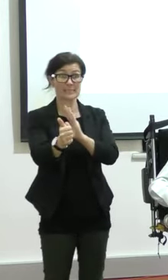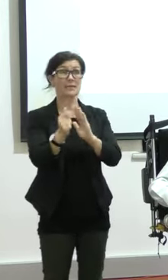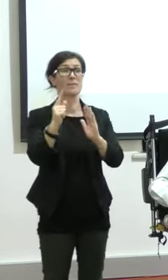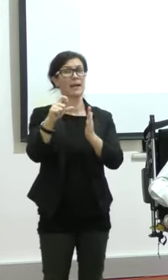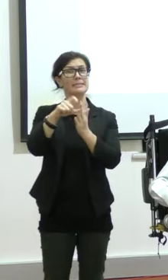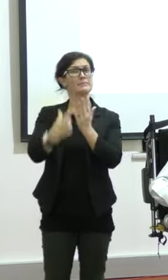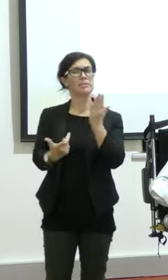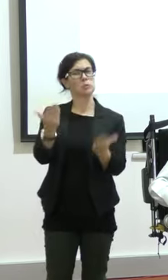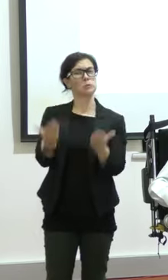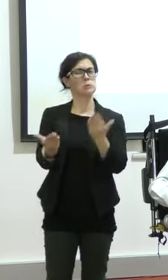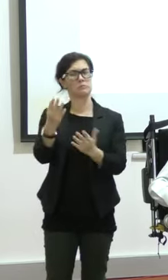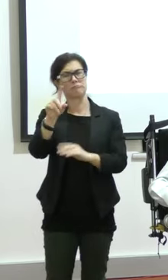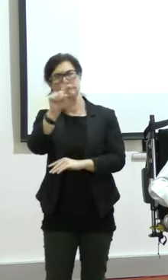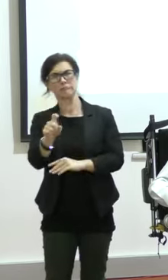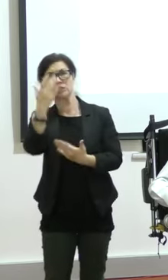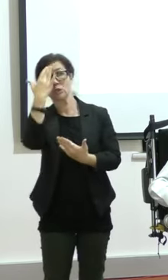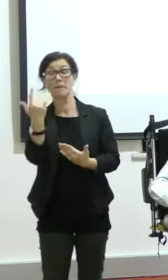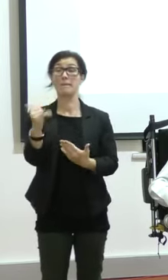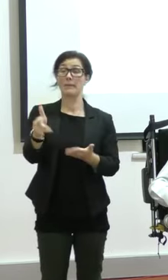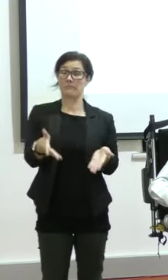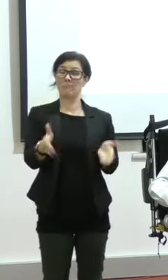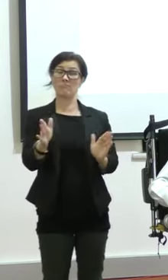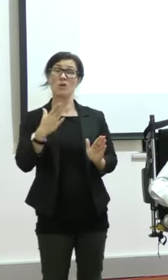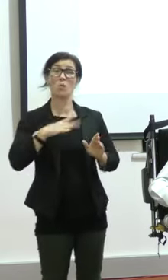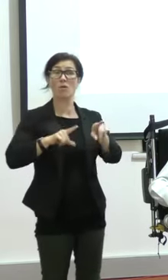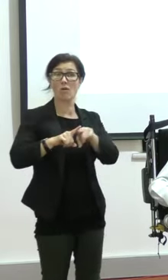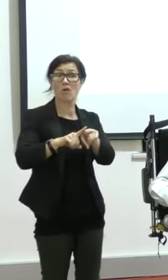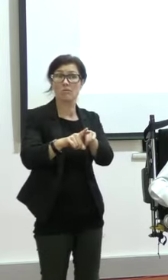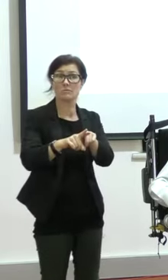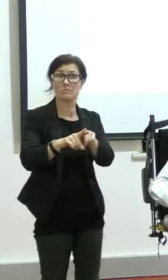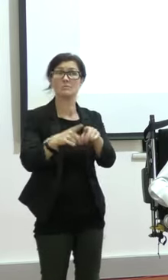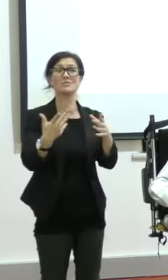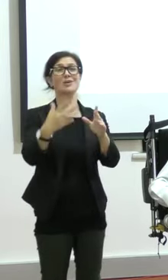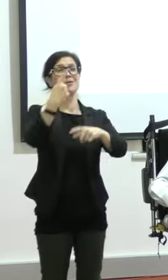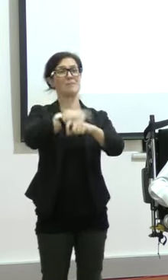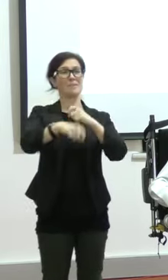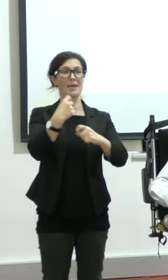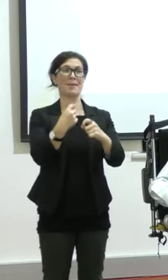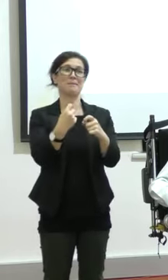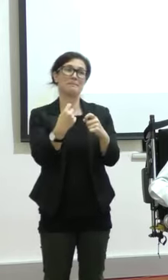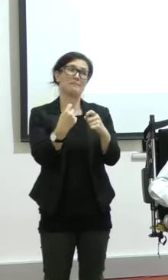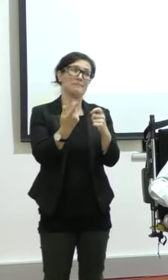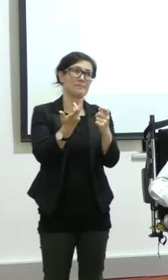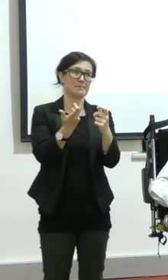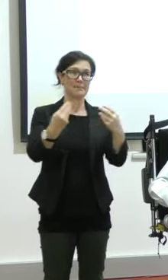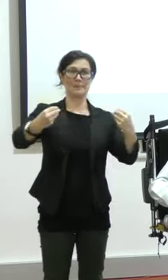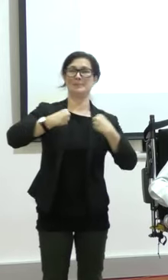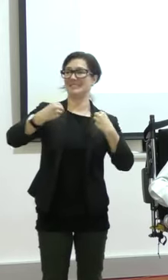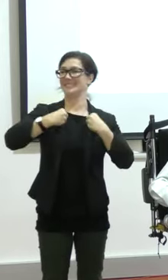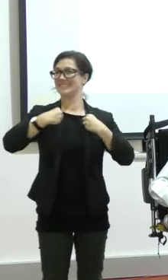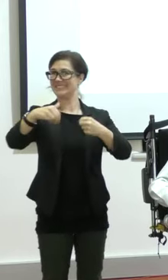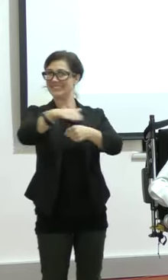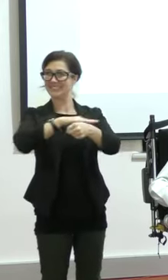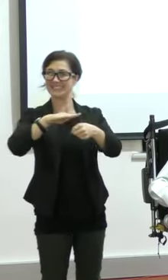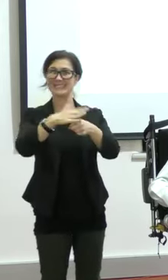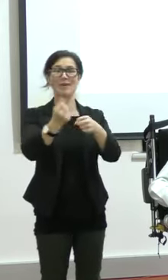disability skills, but they might be willing to learn. So again, it's a marketplace, and more options are becoming available to